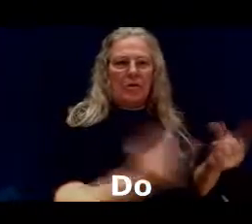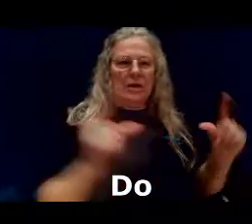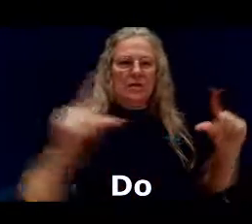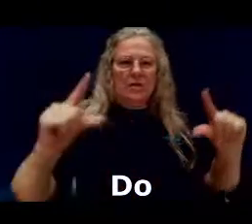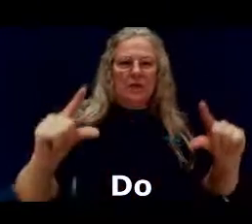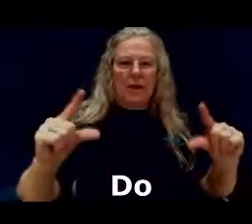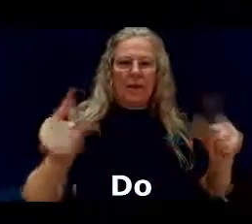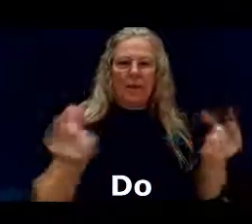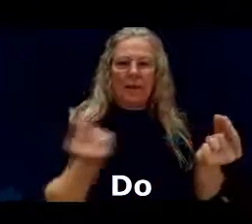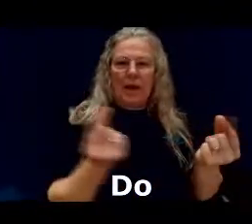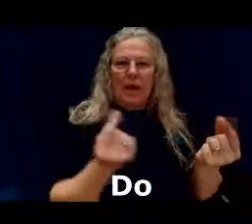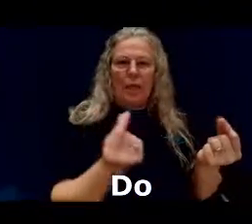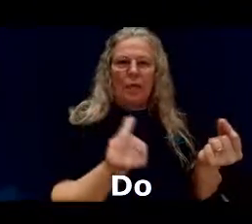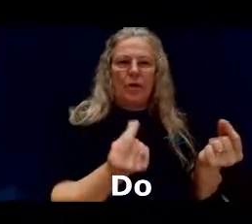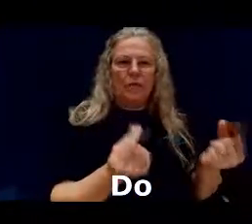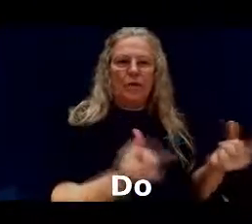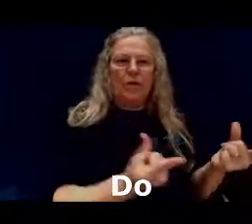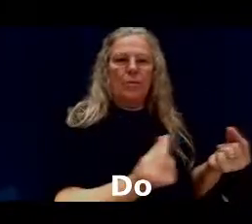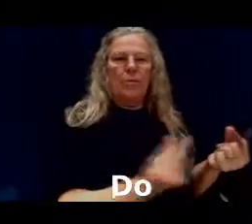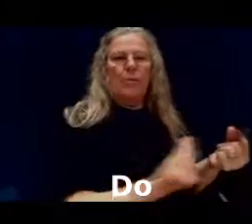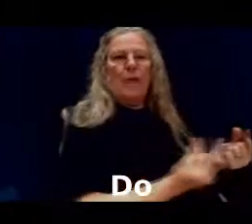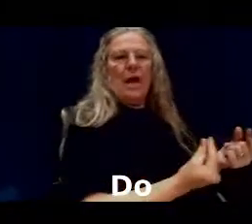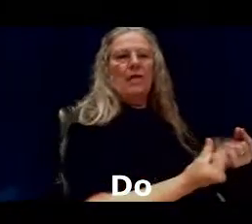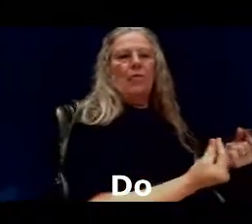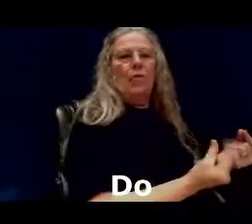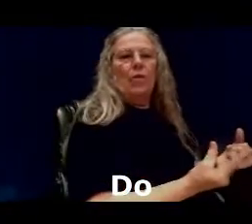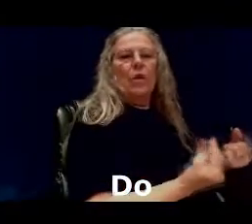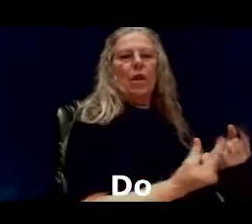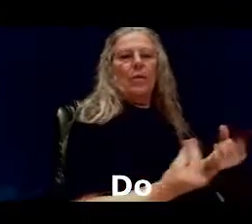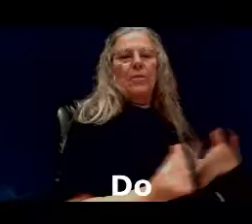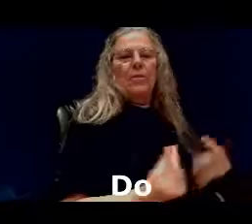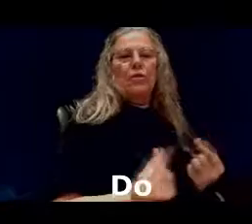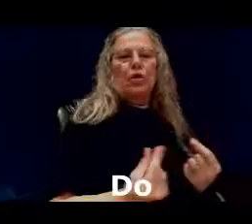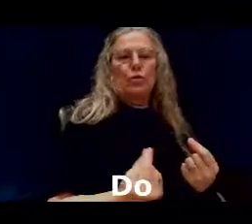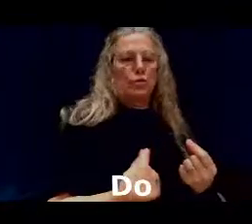it's thumb and pointer finger back and forth. Do.